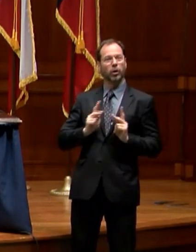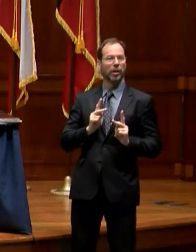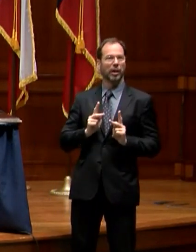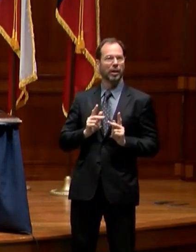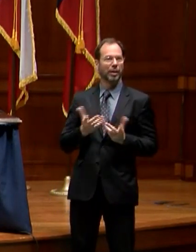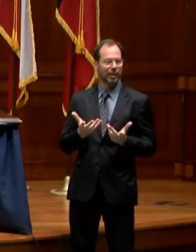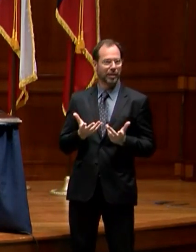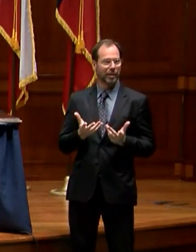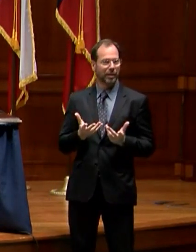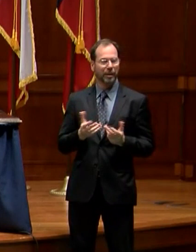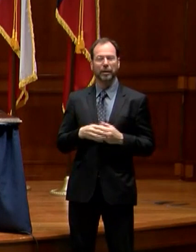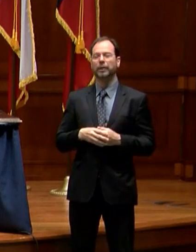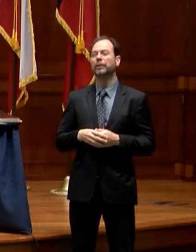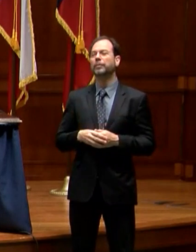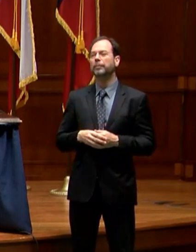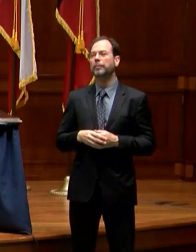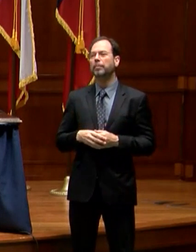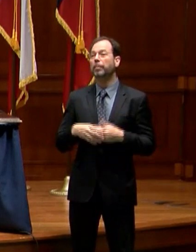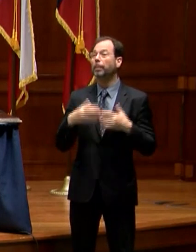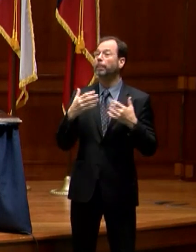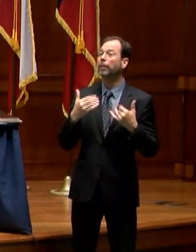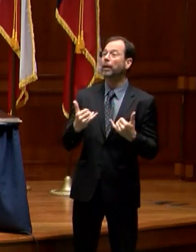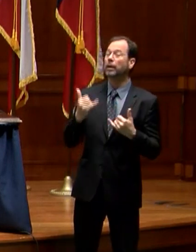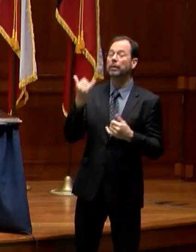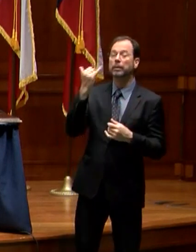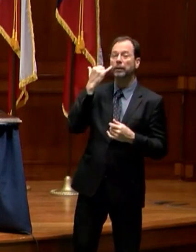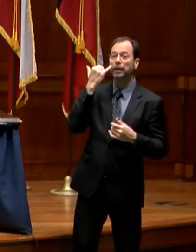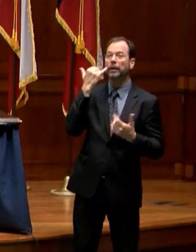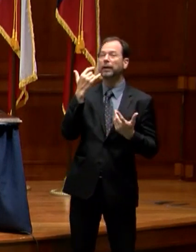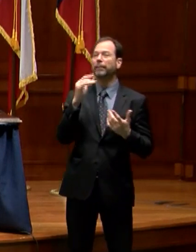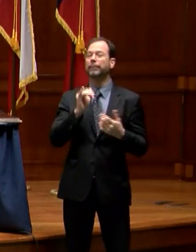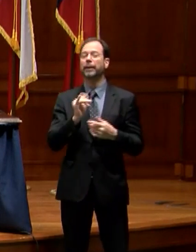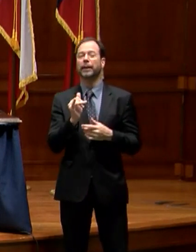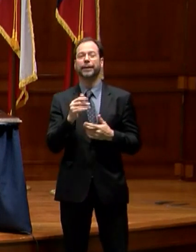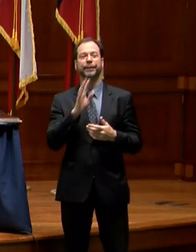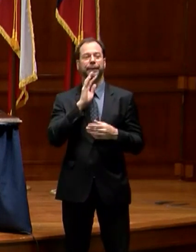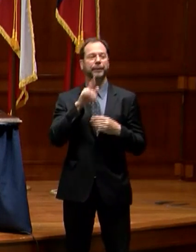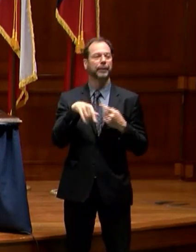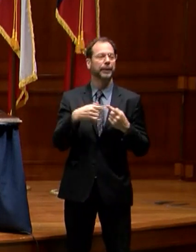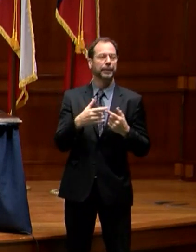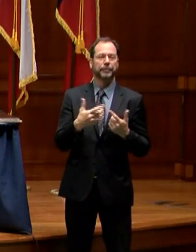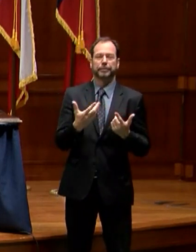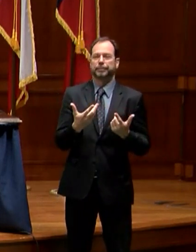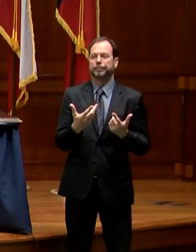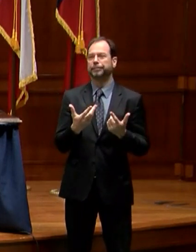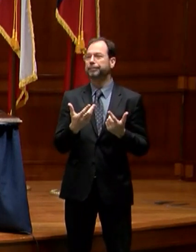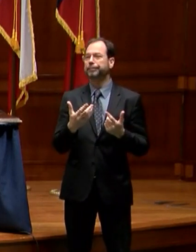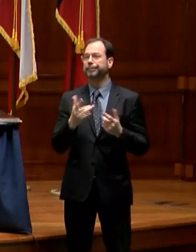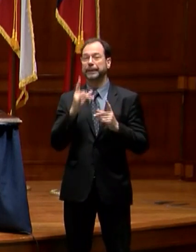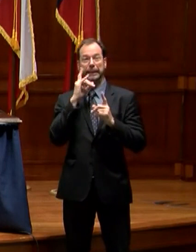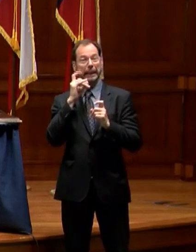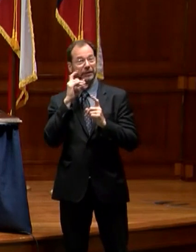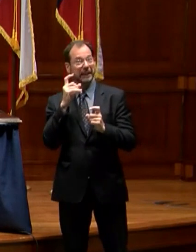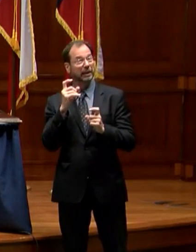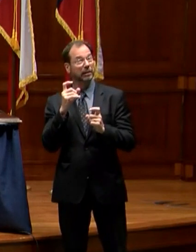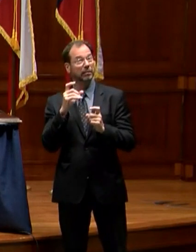citizens. As it concerns things such as access to COVID-19 testing,